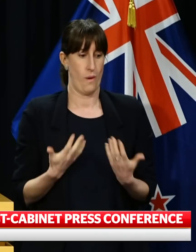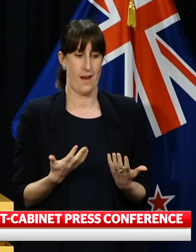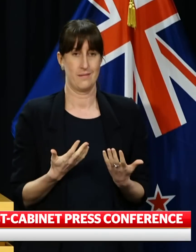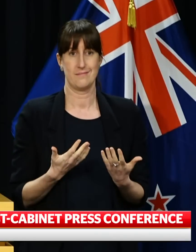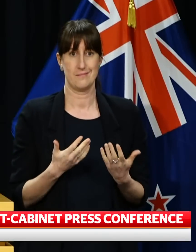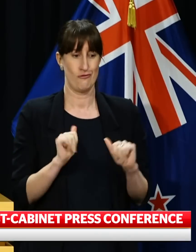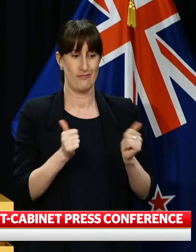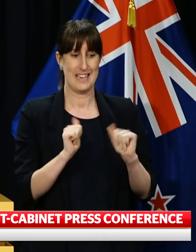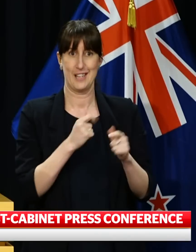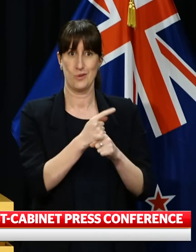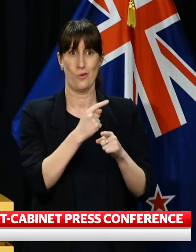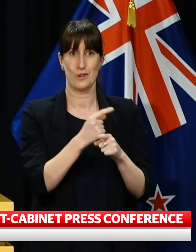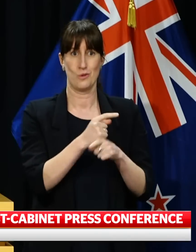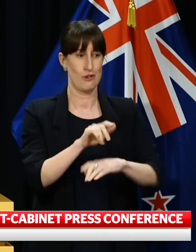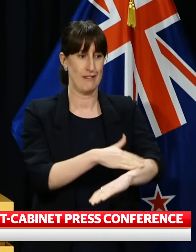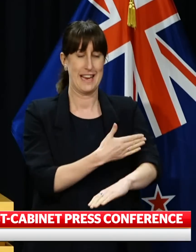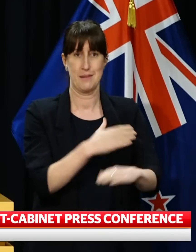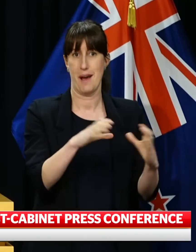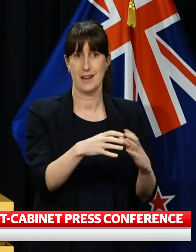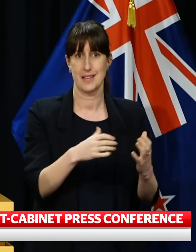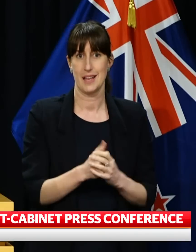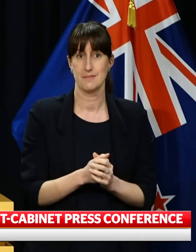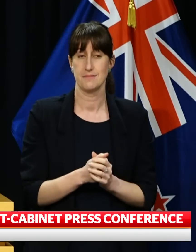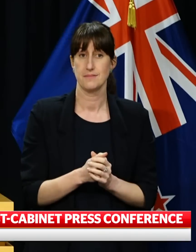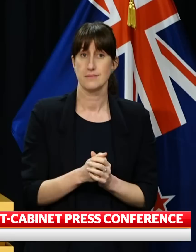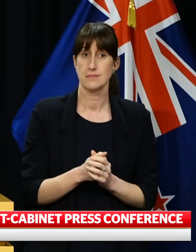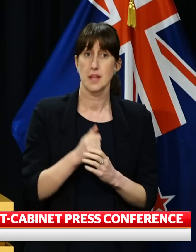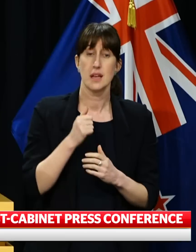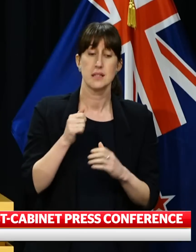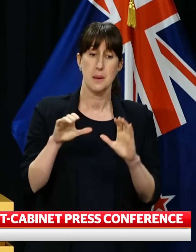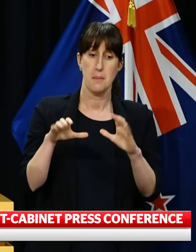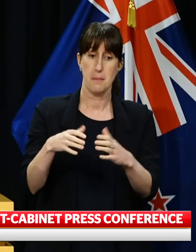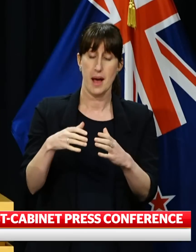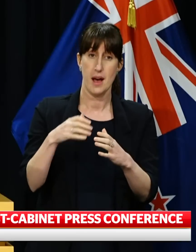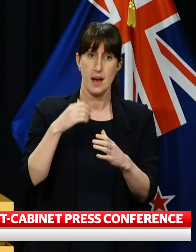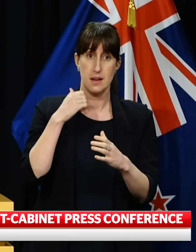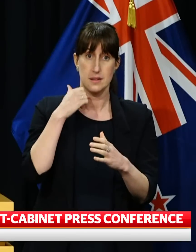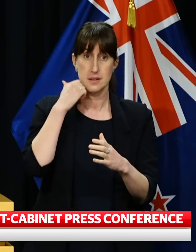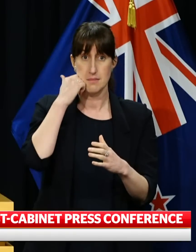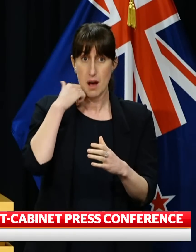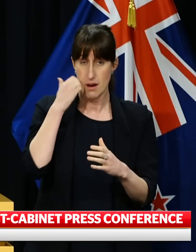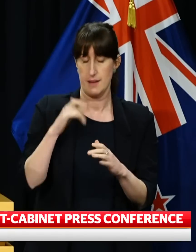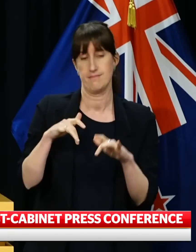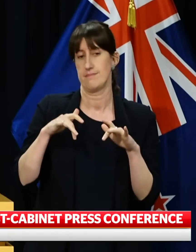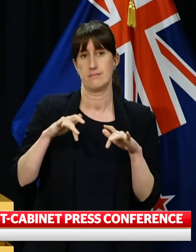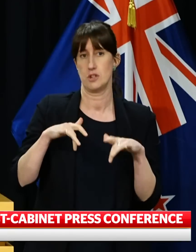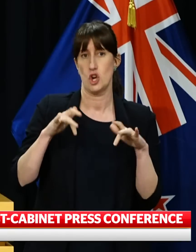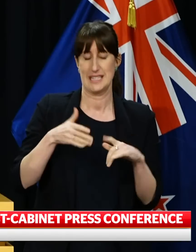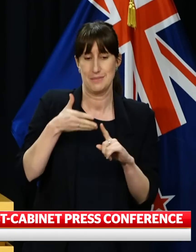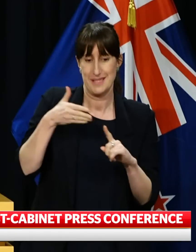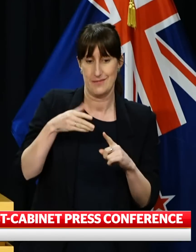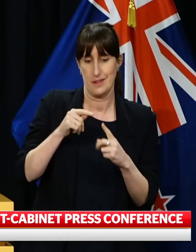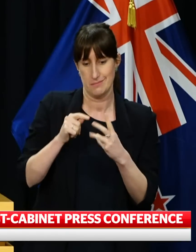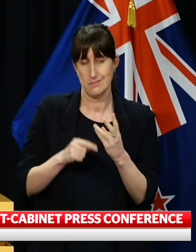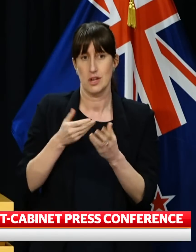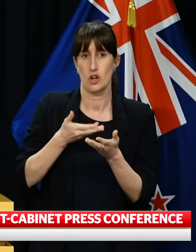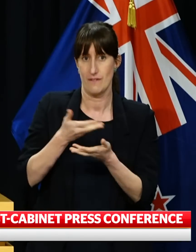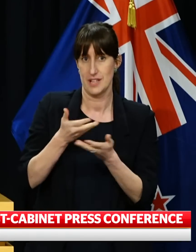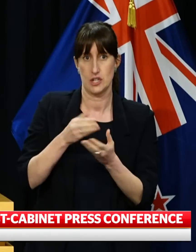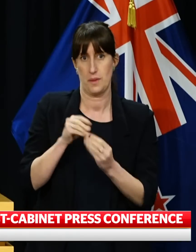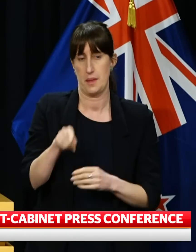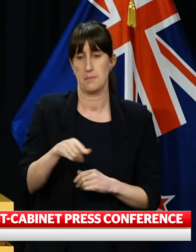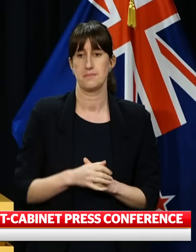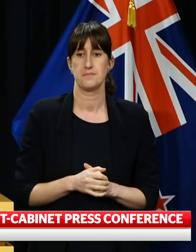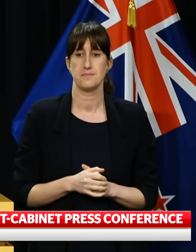arrangement with them at the moment. I haven't had any specific conversations with Te Pāti Māori. On the campaign, do you think...